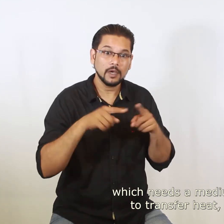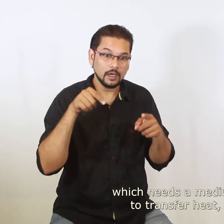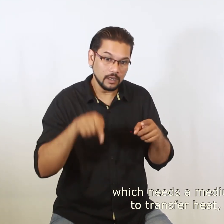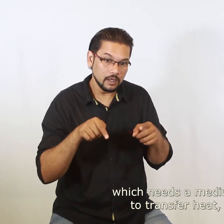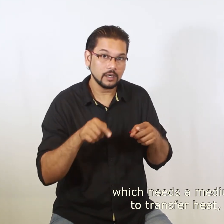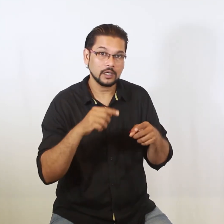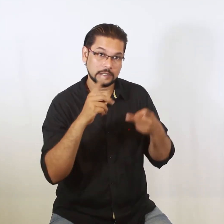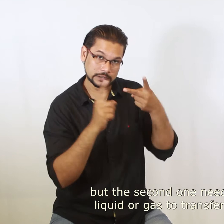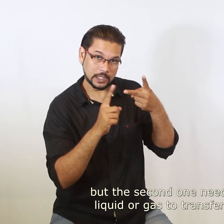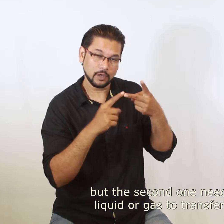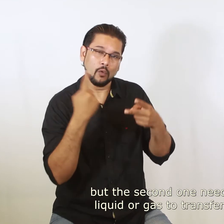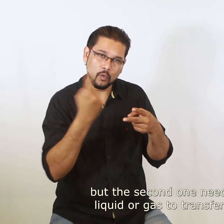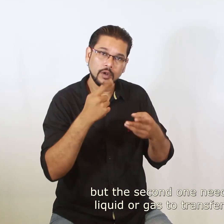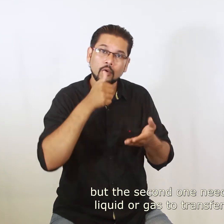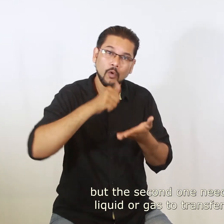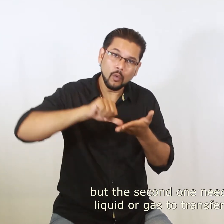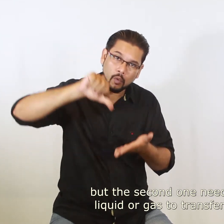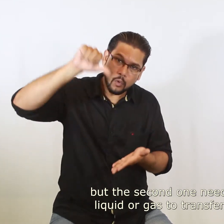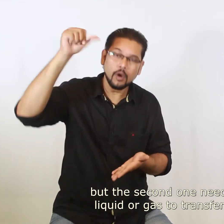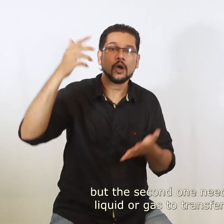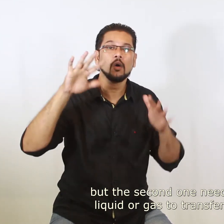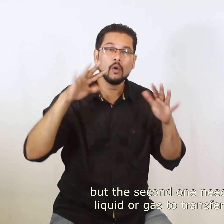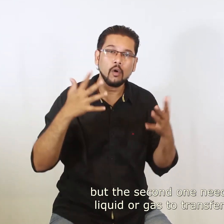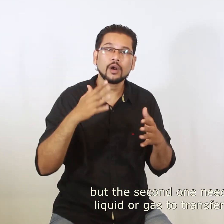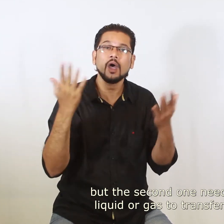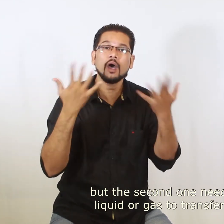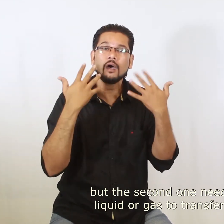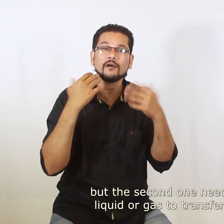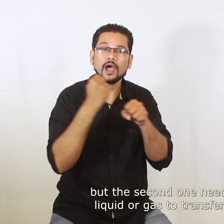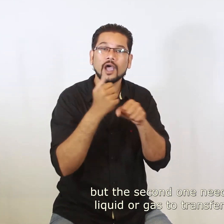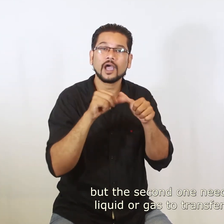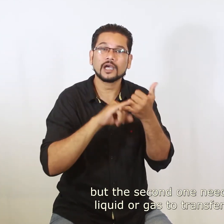but the second one needs only liquid or gas to transfer heat,